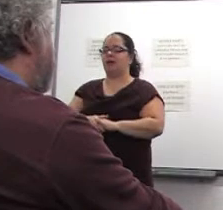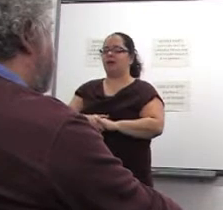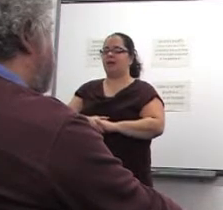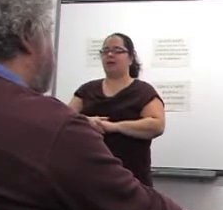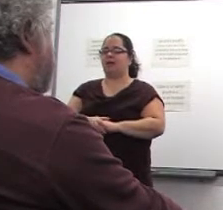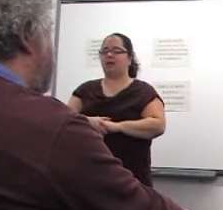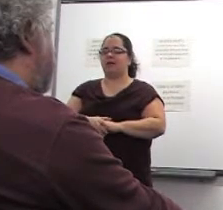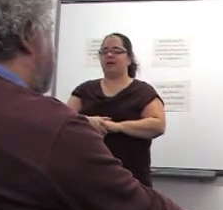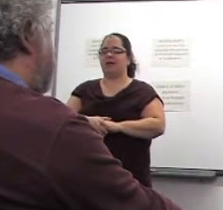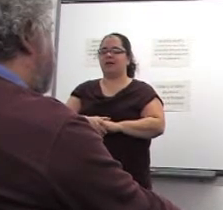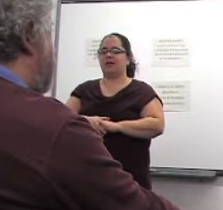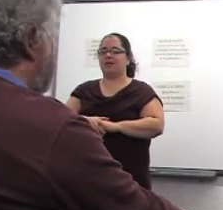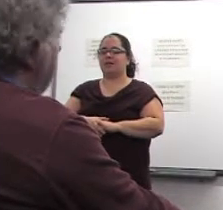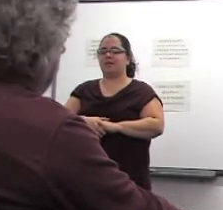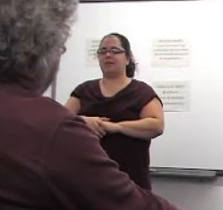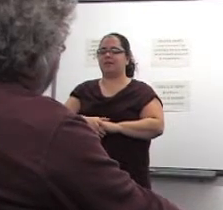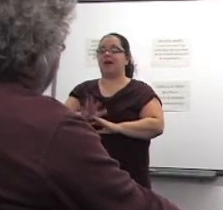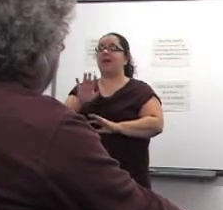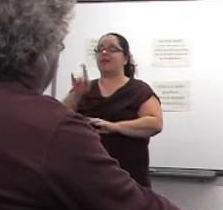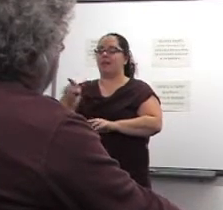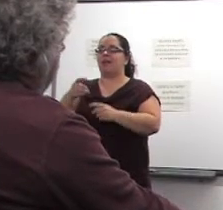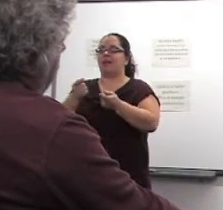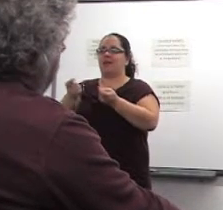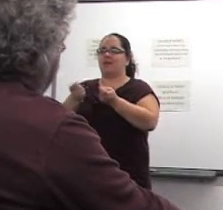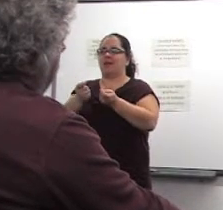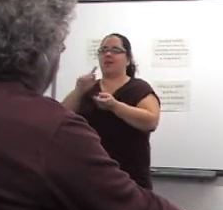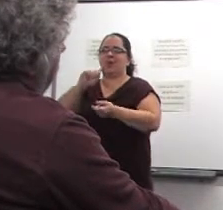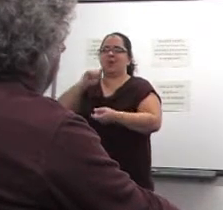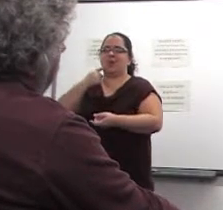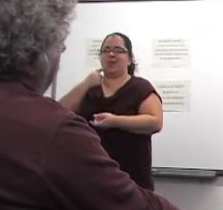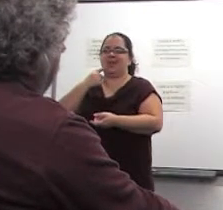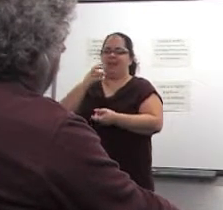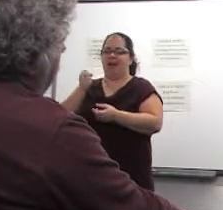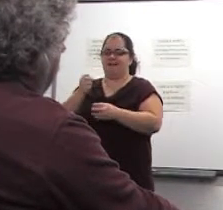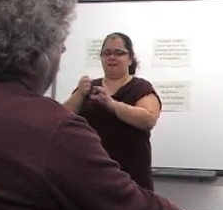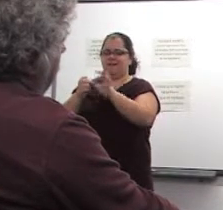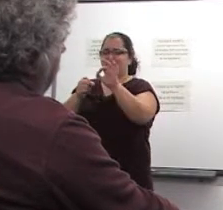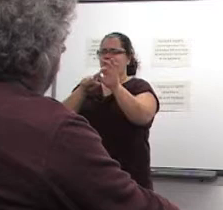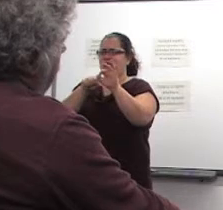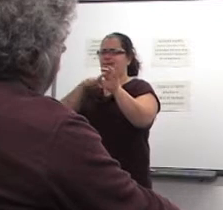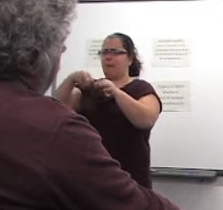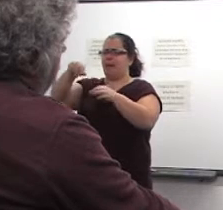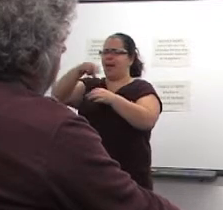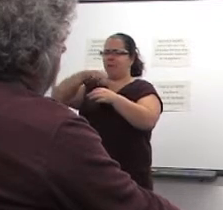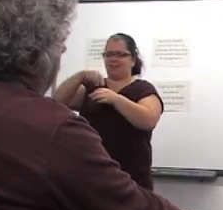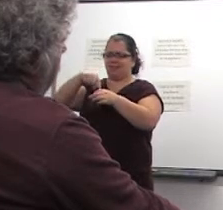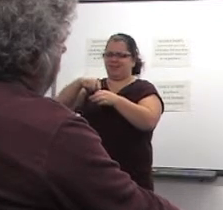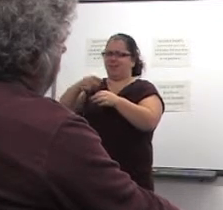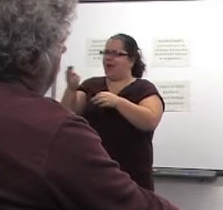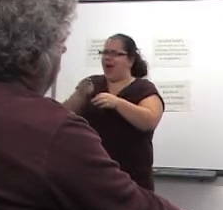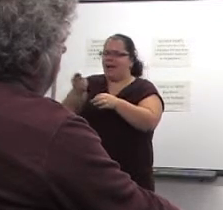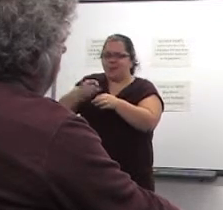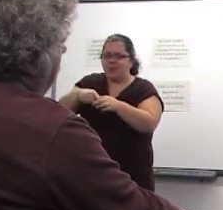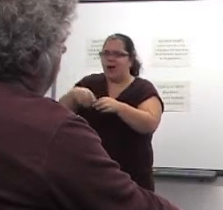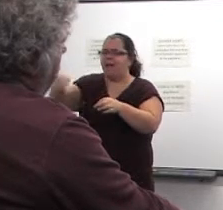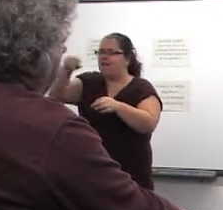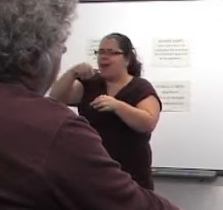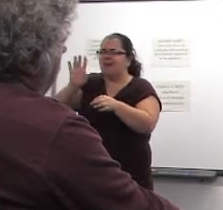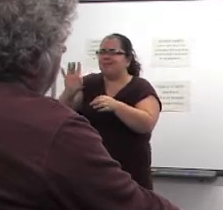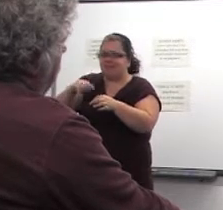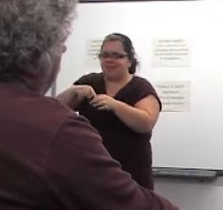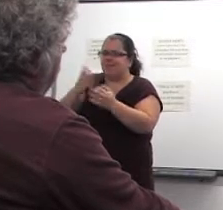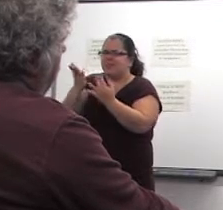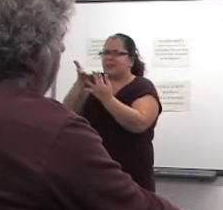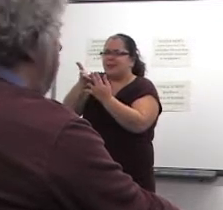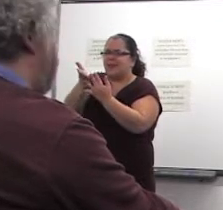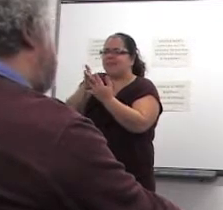Regulators of the consumption of tinned travel sweets, which were dusted with a white powder that was not icing sugar nor flour, but something